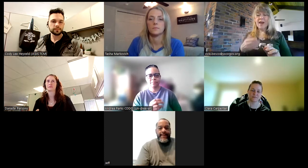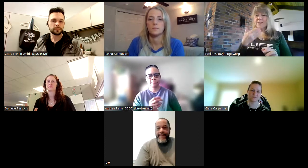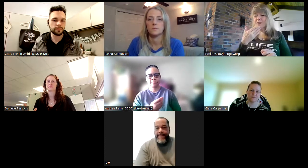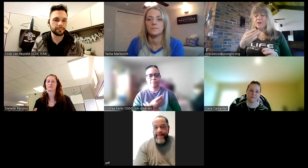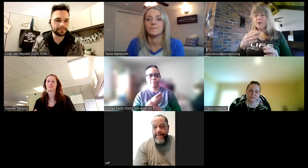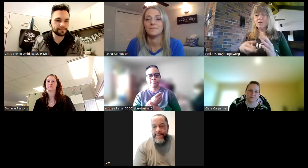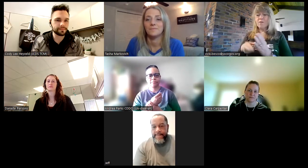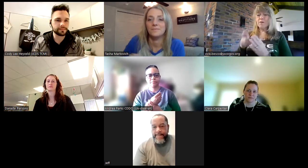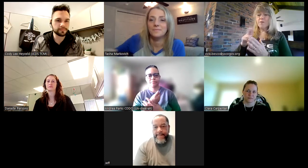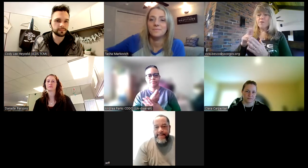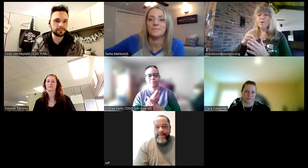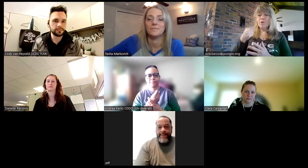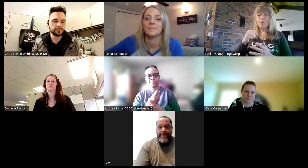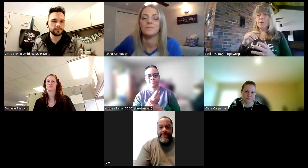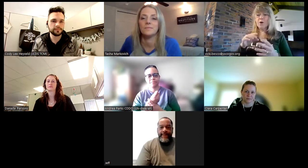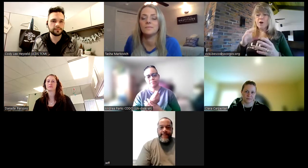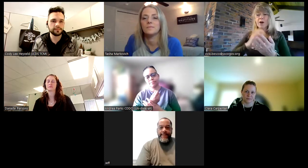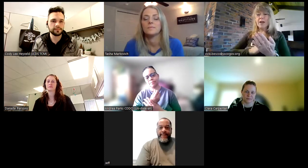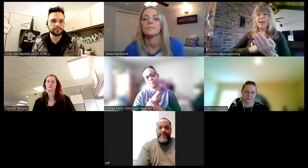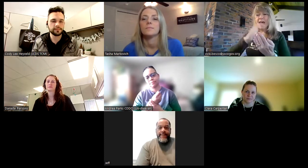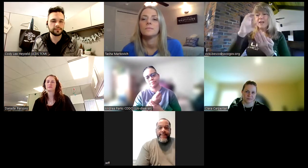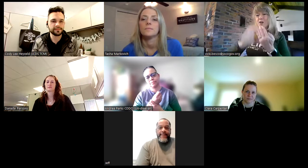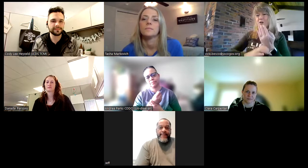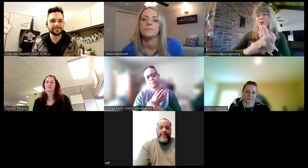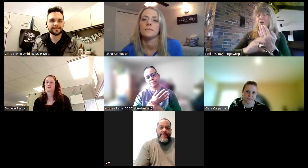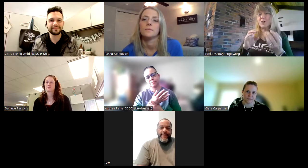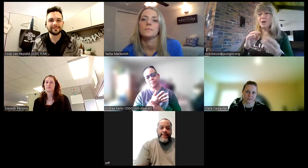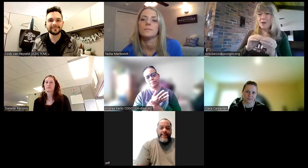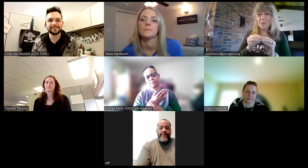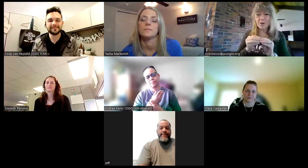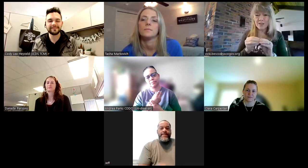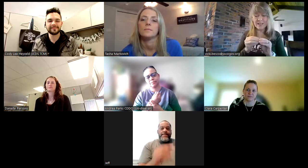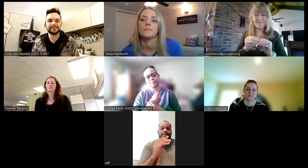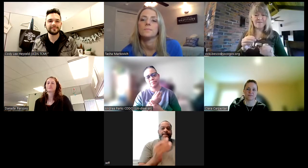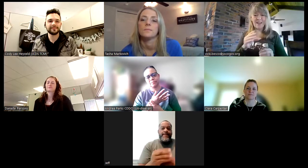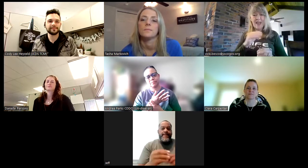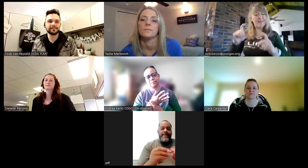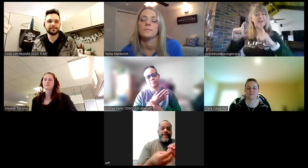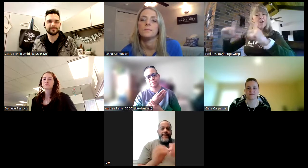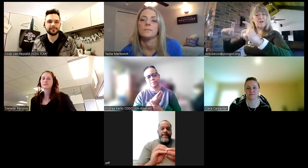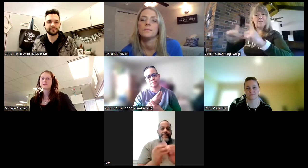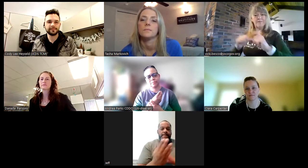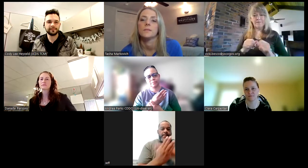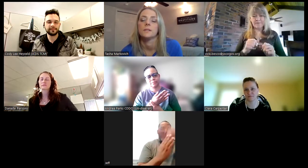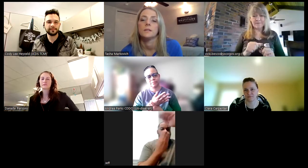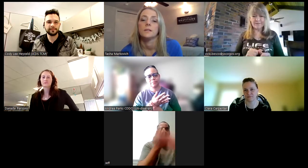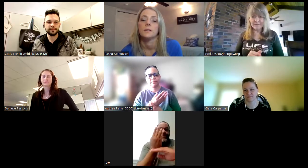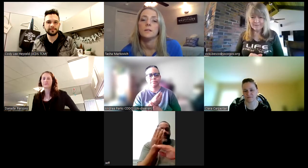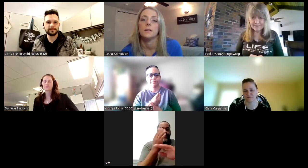That's a good review for calendar numbers and the clock. Yes.